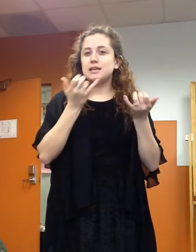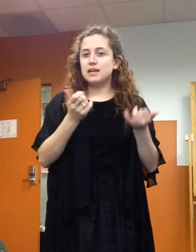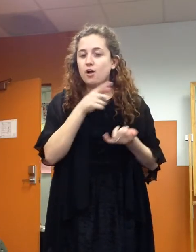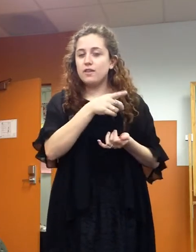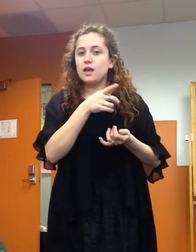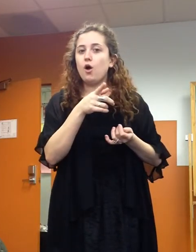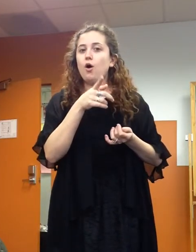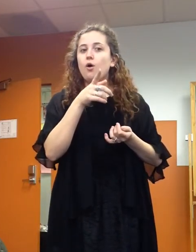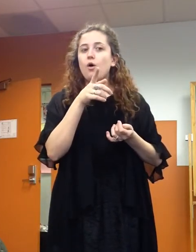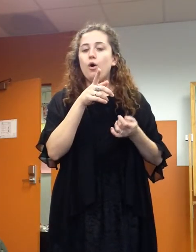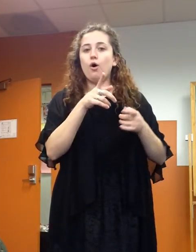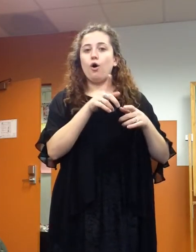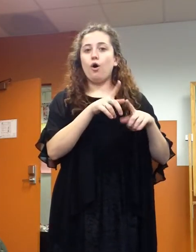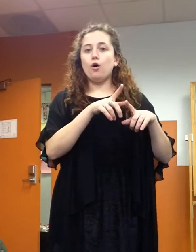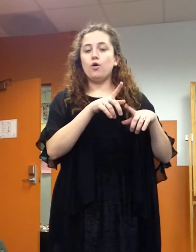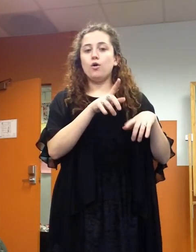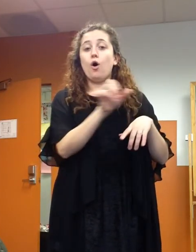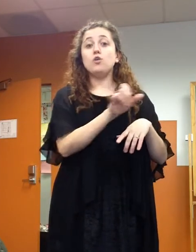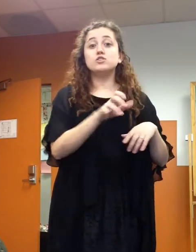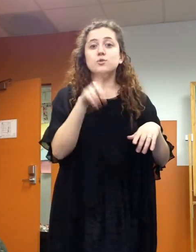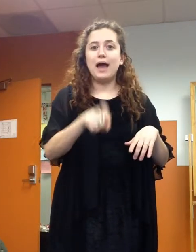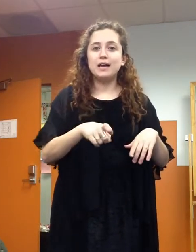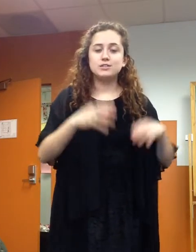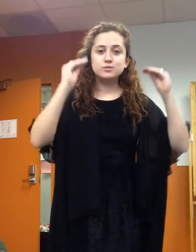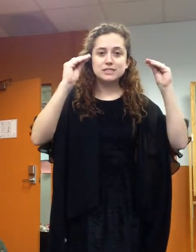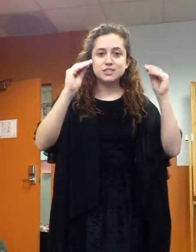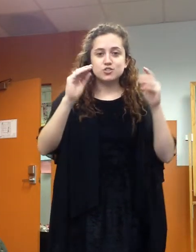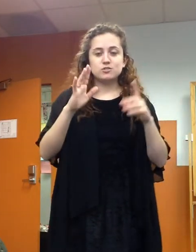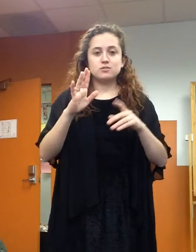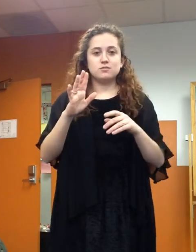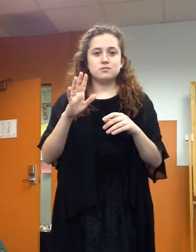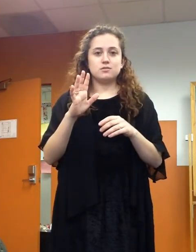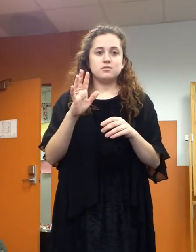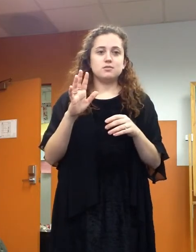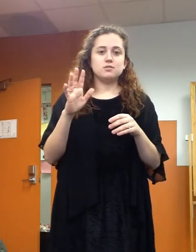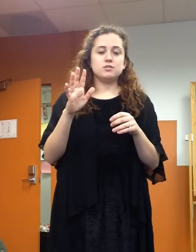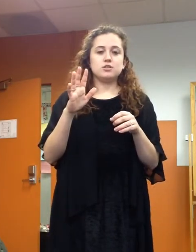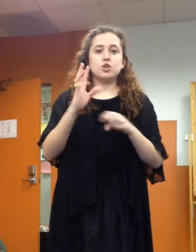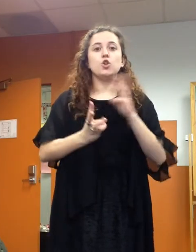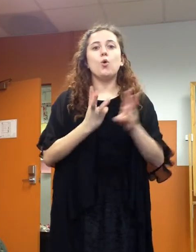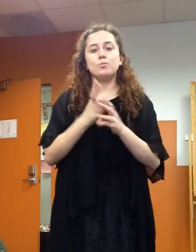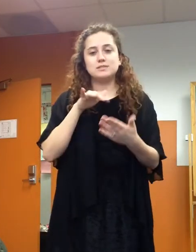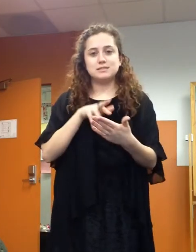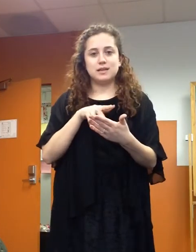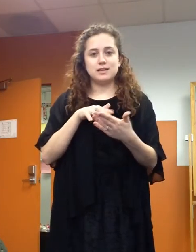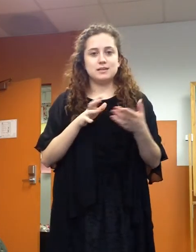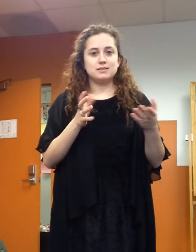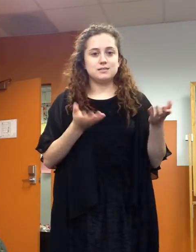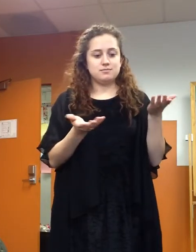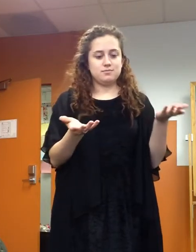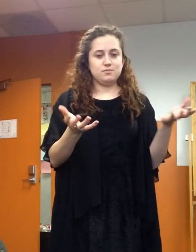that a problem developed because social studies teachers tended to have a chronological depth of about 10